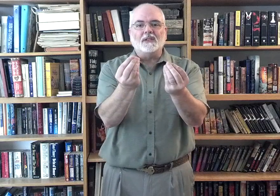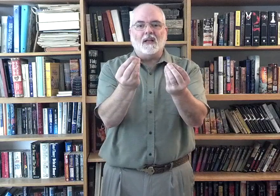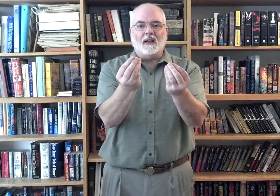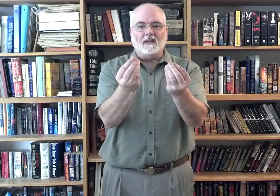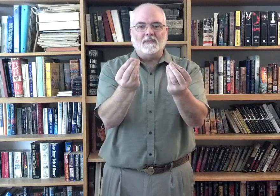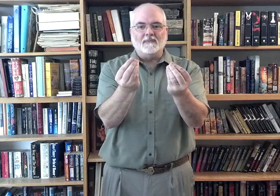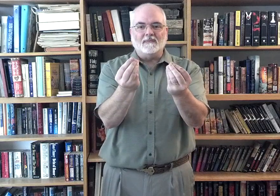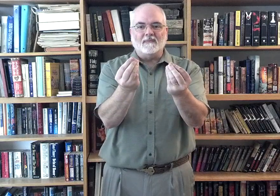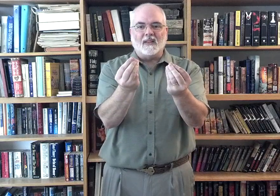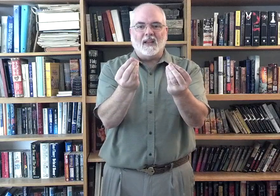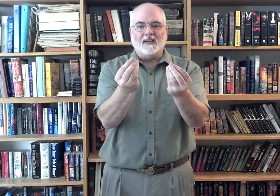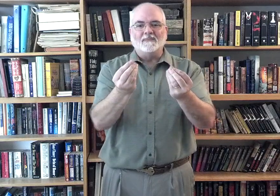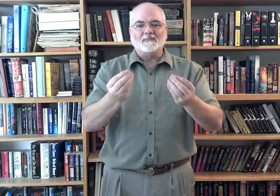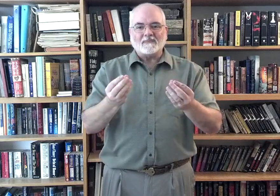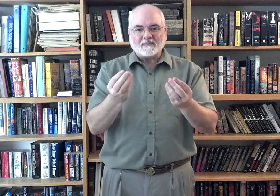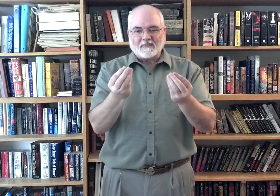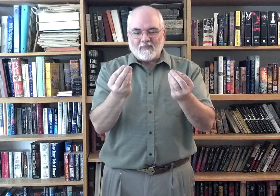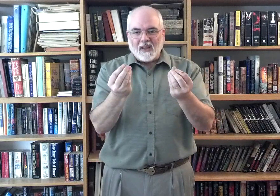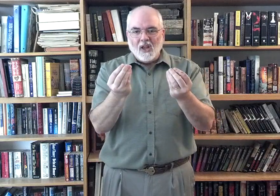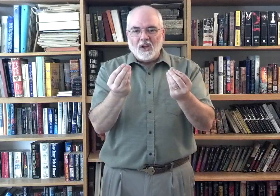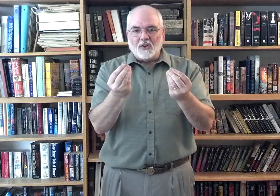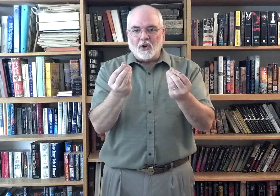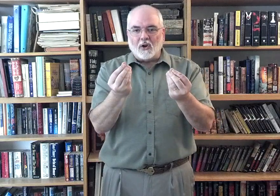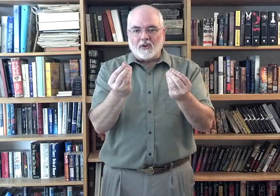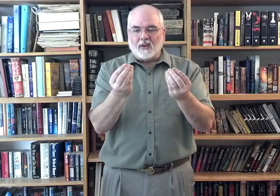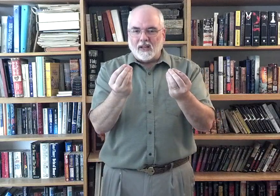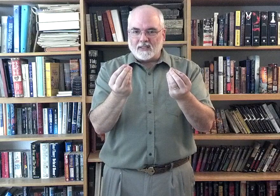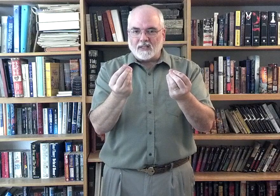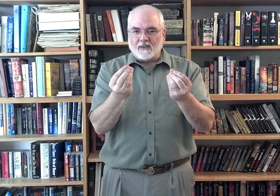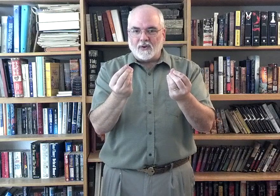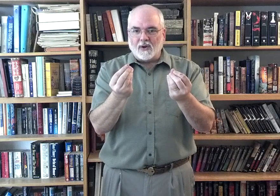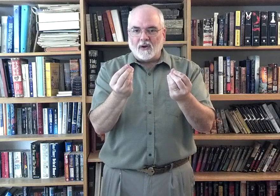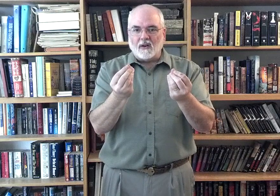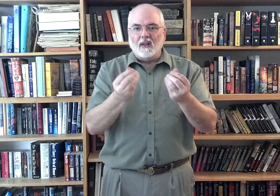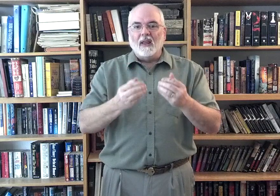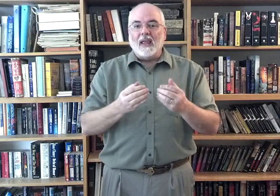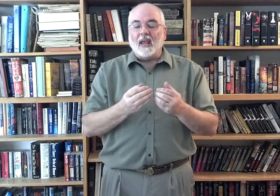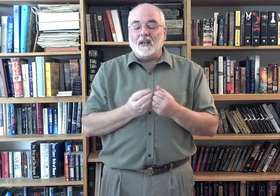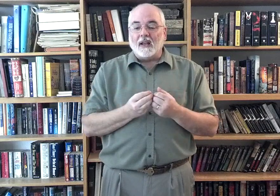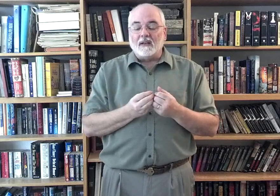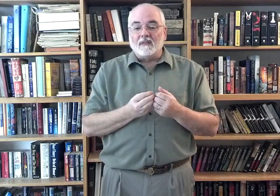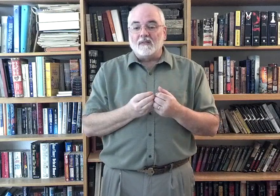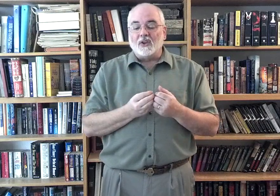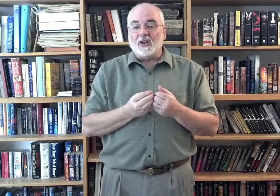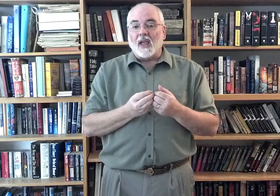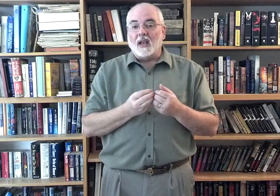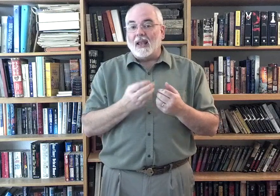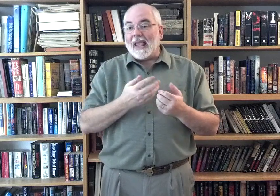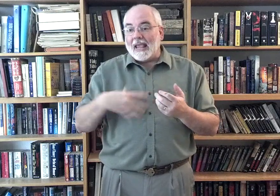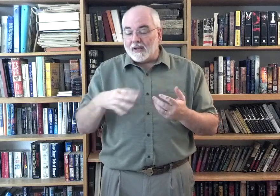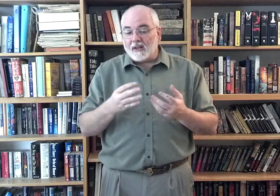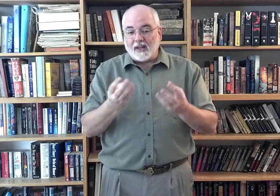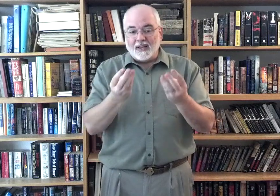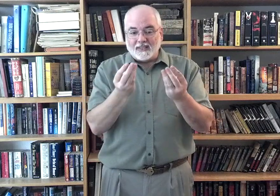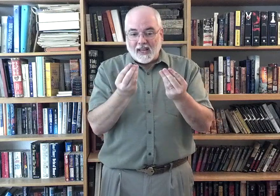sign, okay? Dirt, that's the sign for dirt. And a land is a